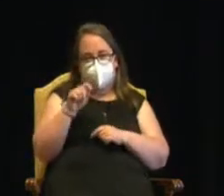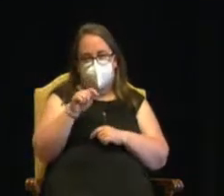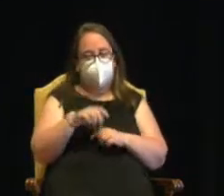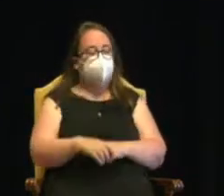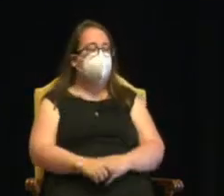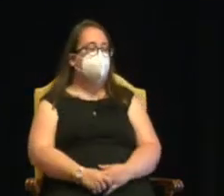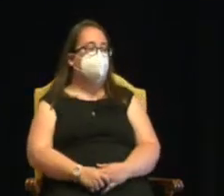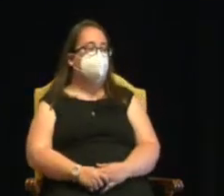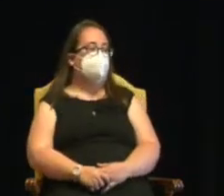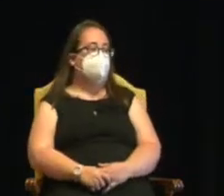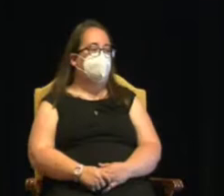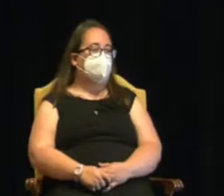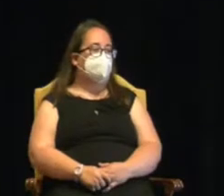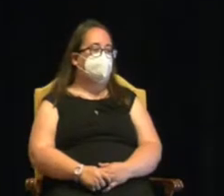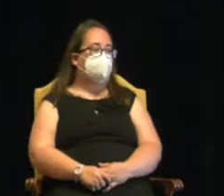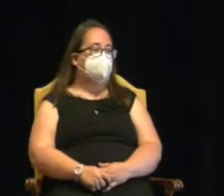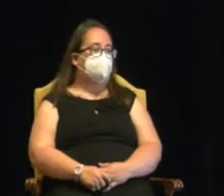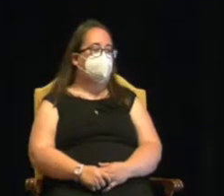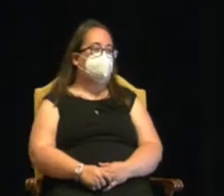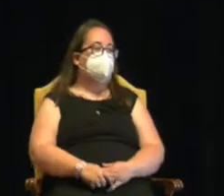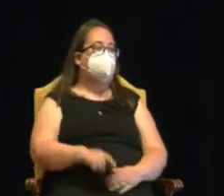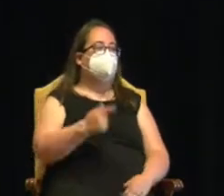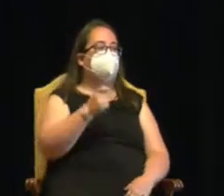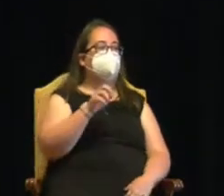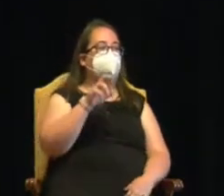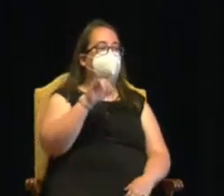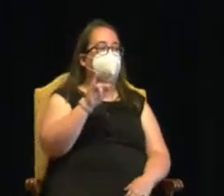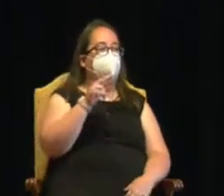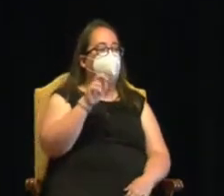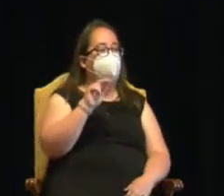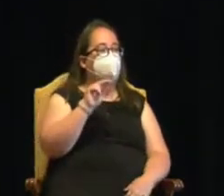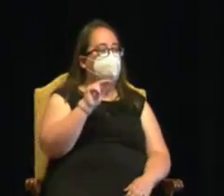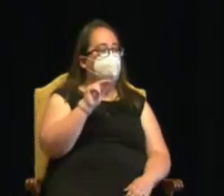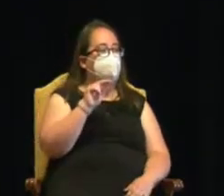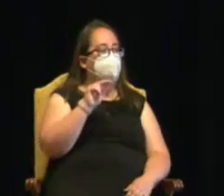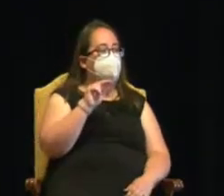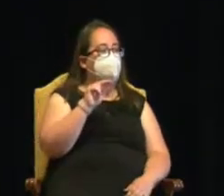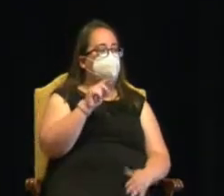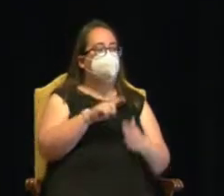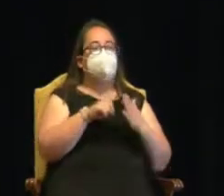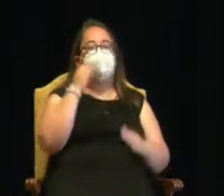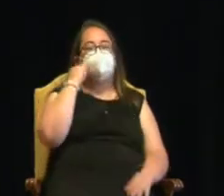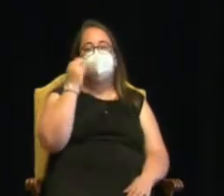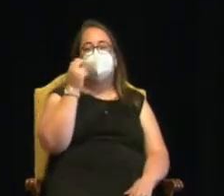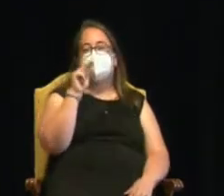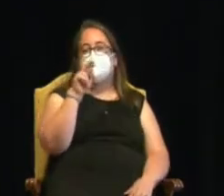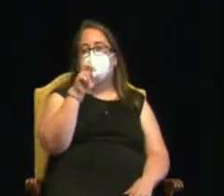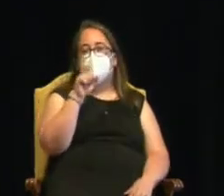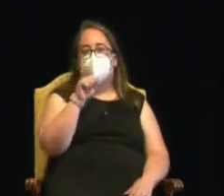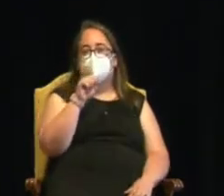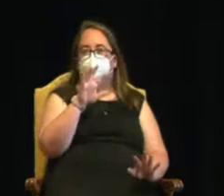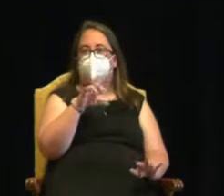And Jerry Anderson. What if John Waters played him in a movie? But